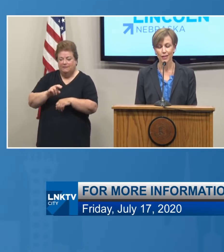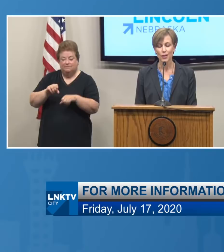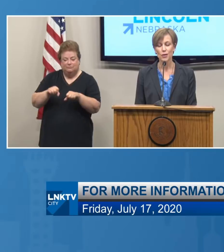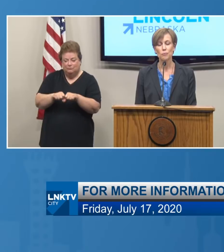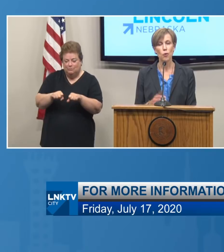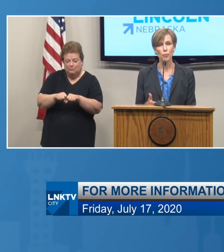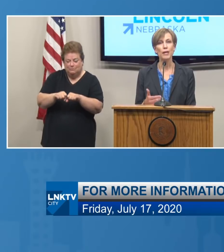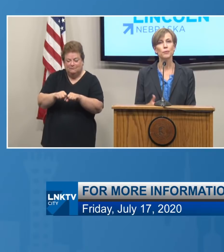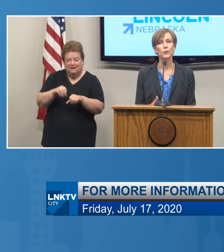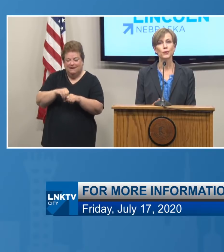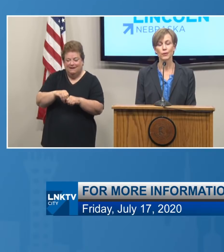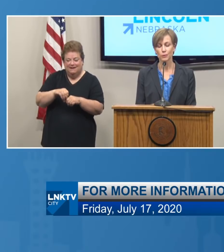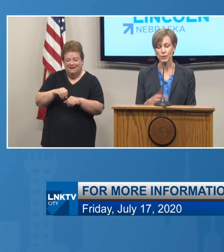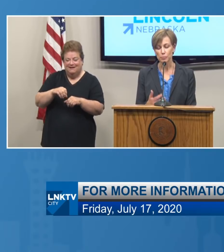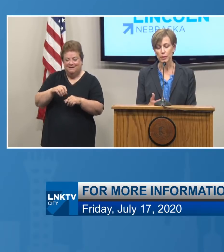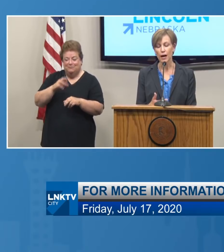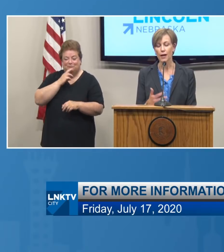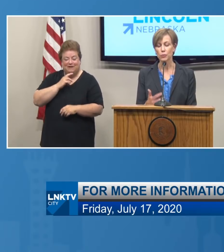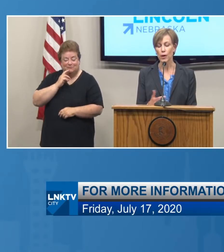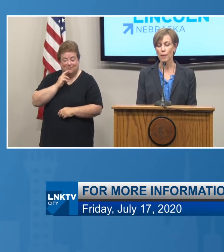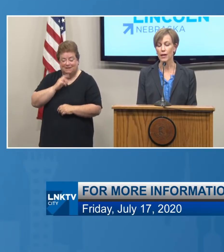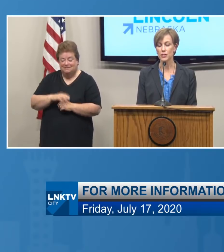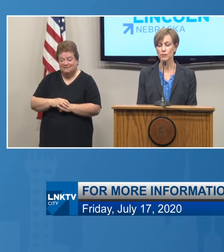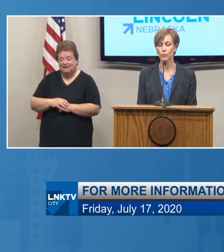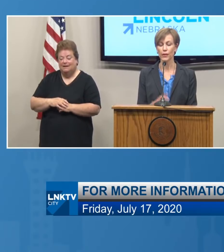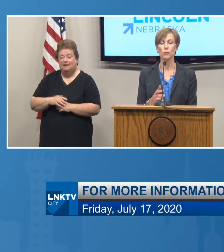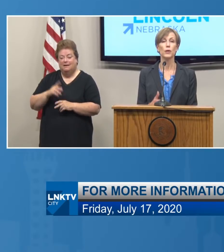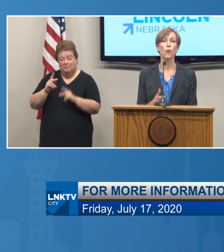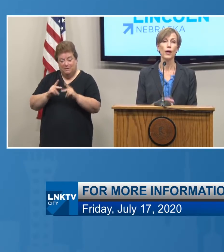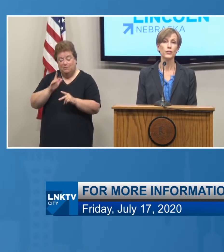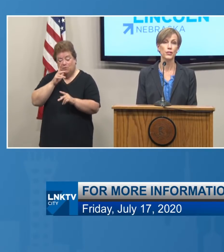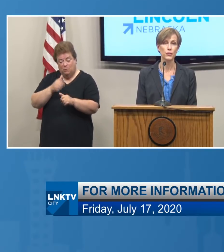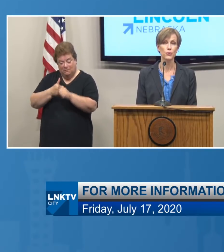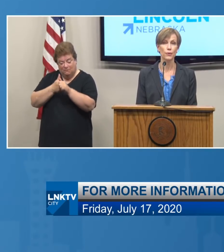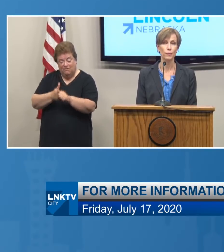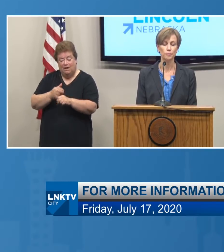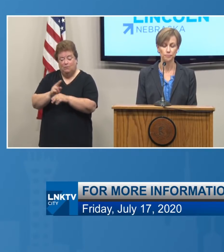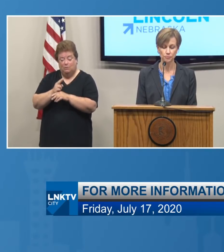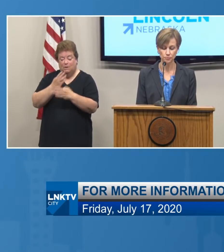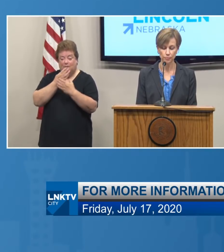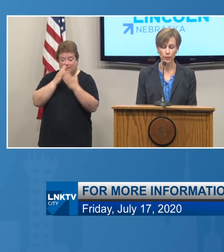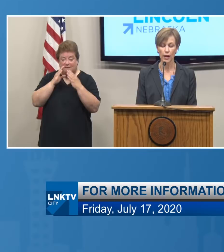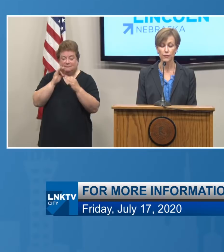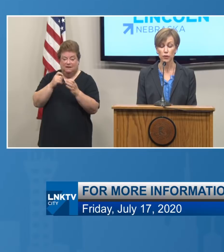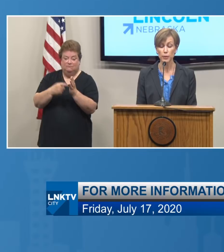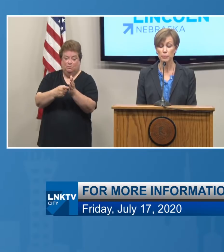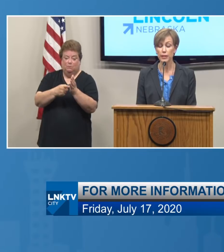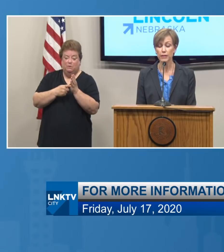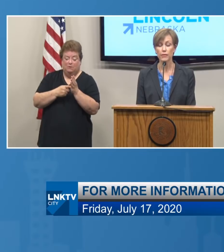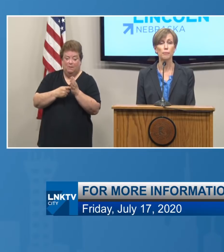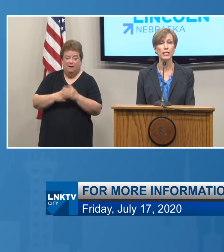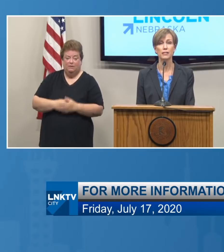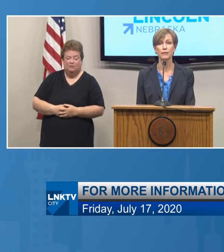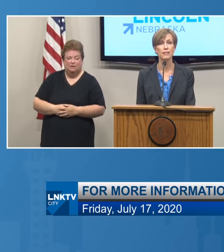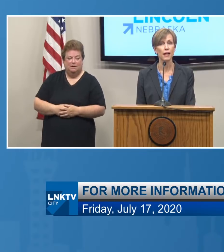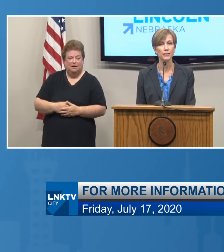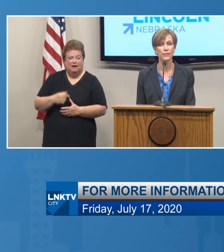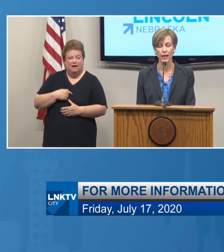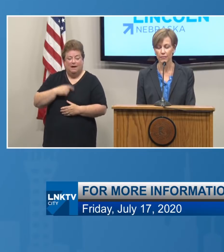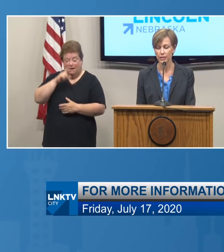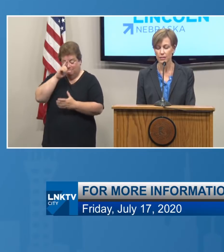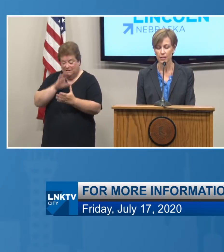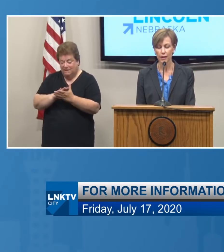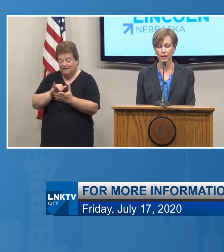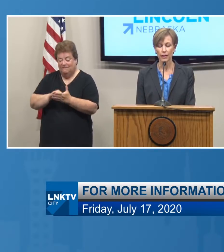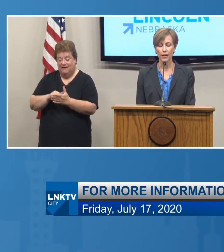restaurants, more people will comply and wear masks when they are required to do so. I firmly believe that based on the